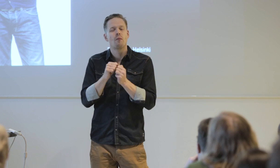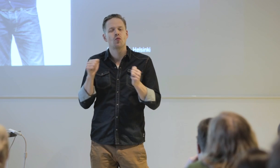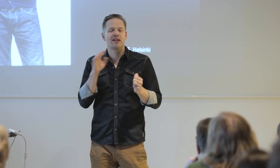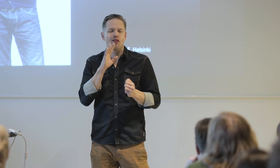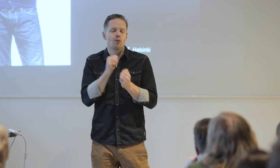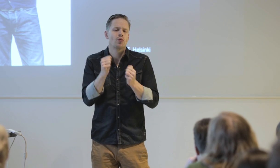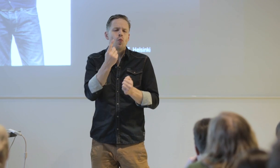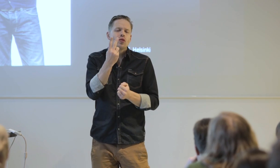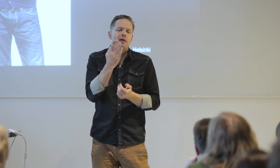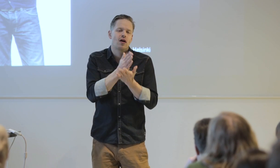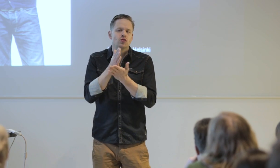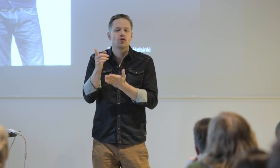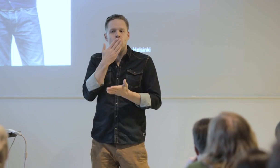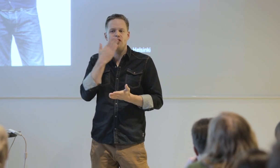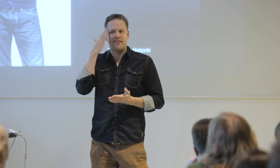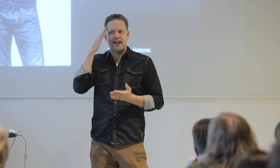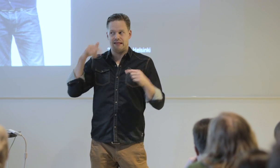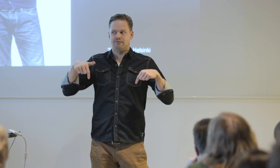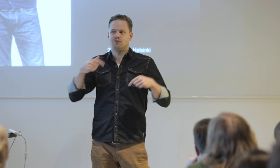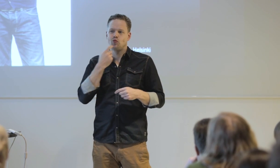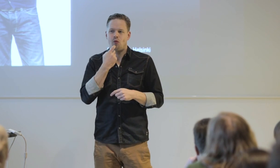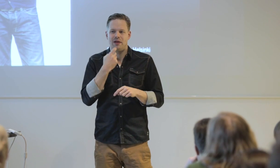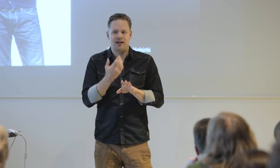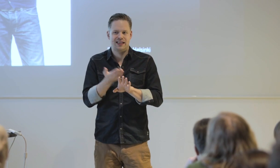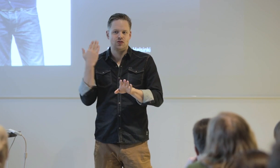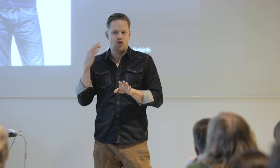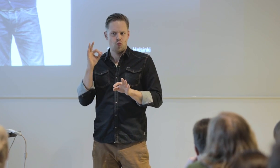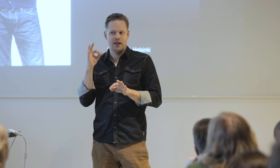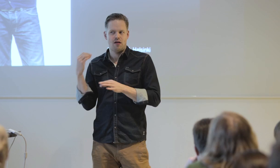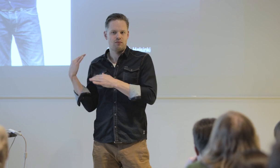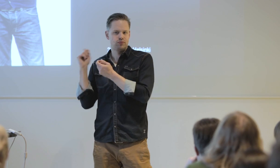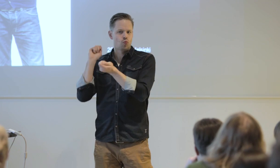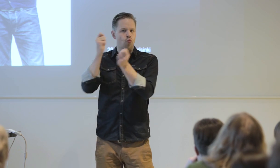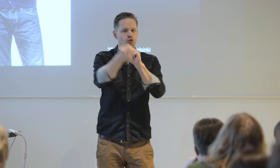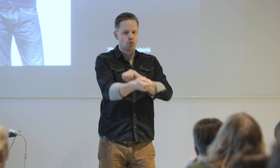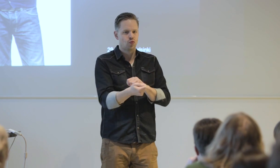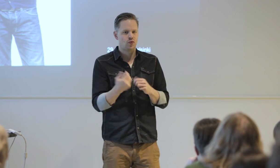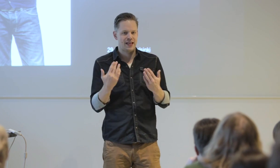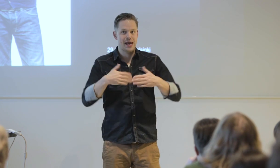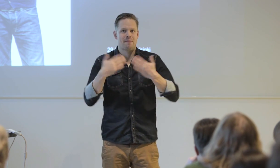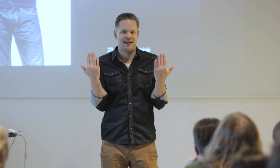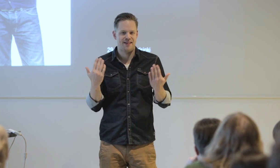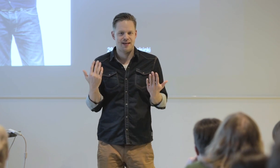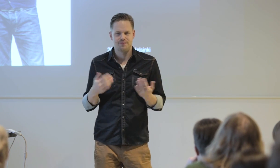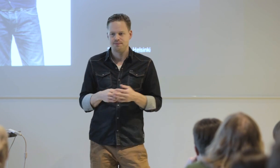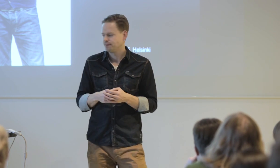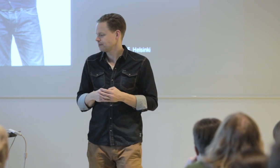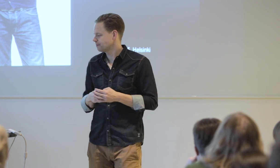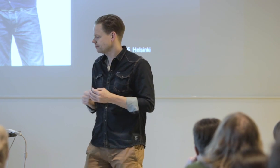I don't want to tell you that much about history, but there's a few things that you should know about the Finnish history and the changes that we've had